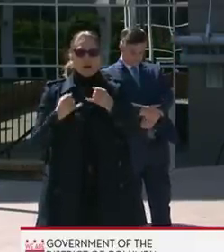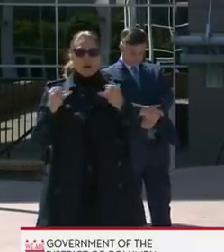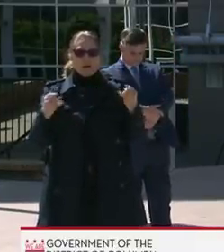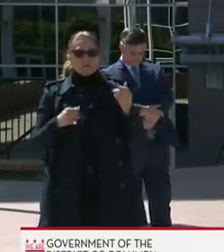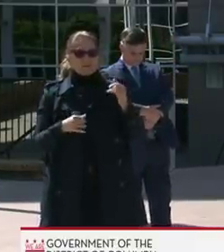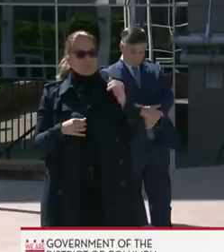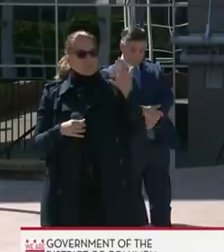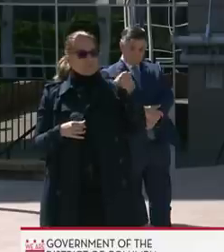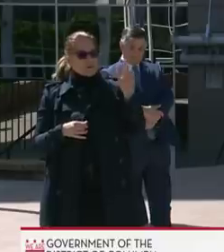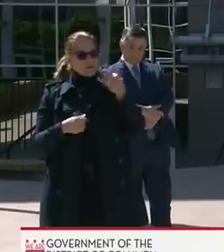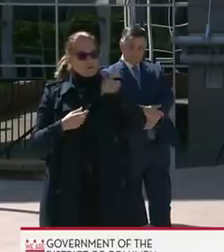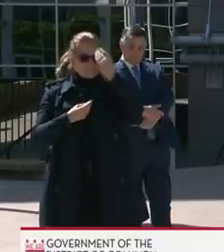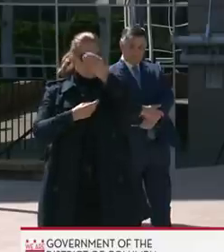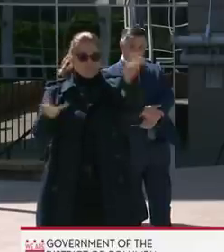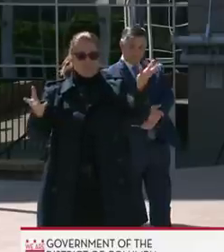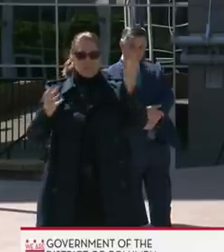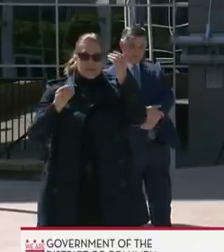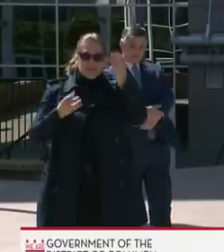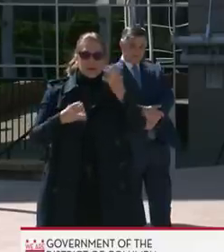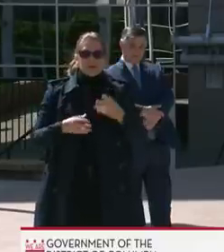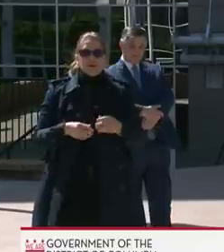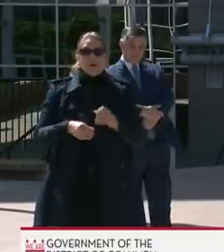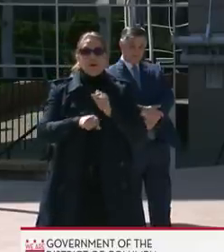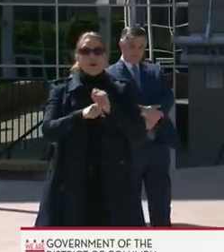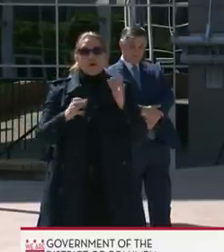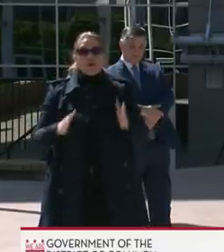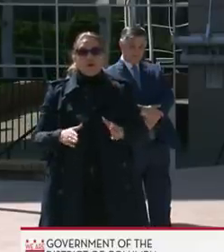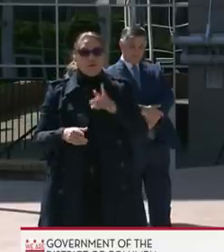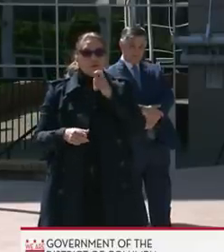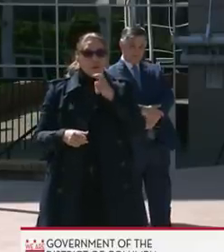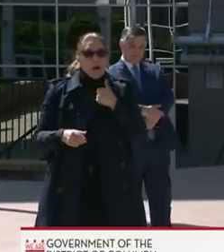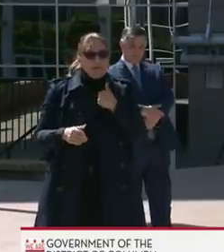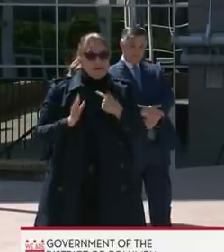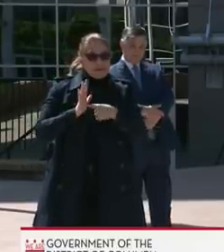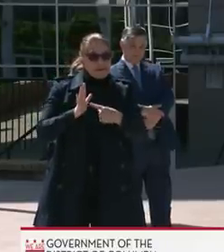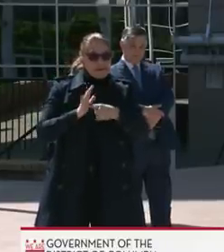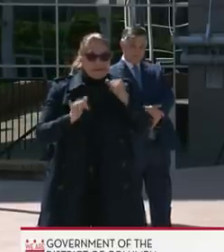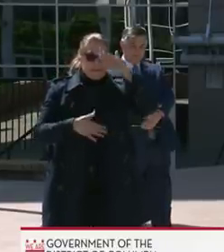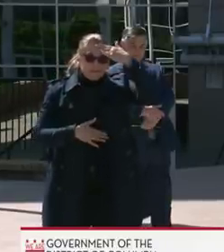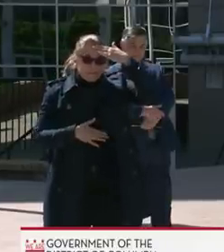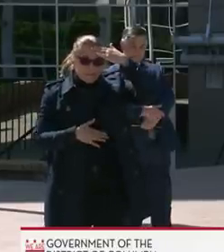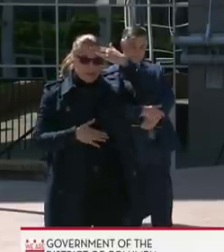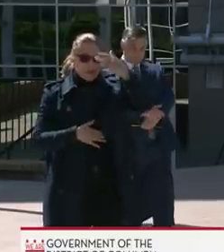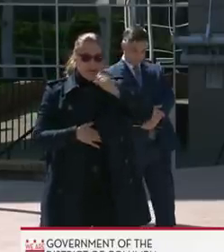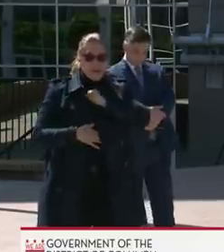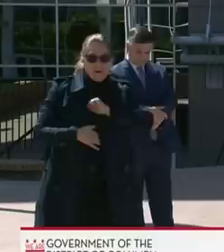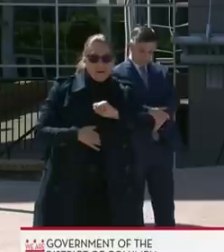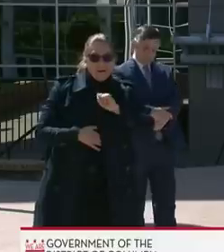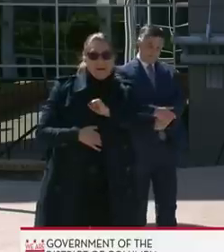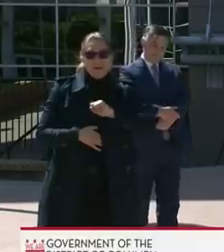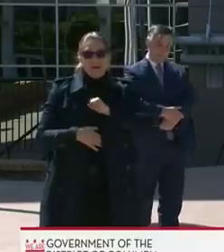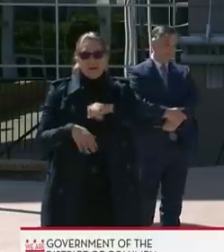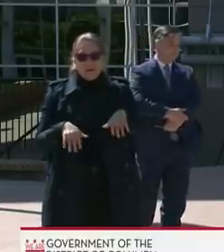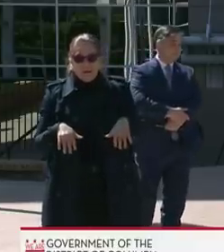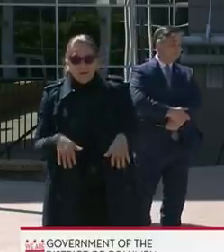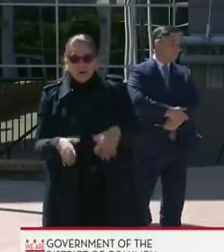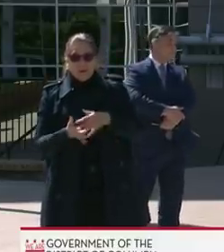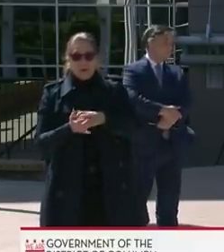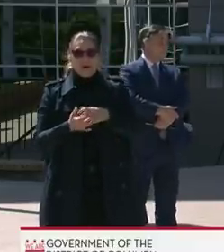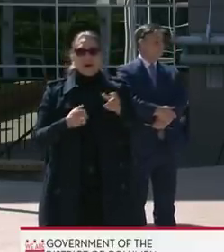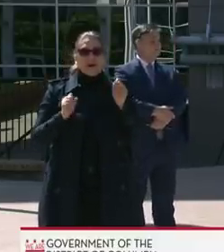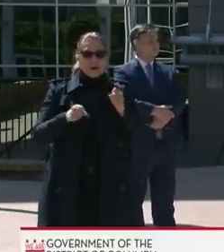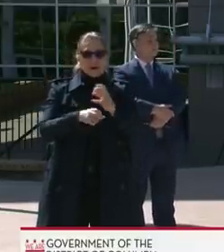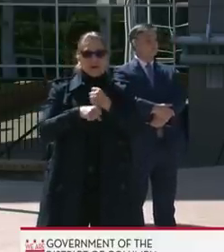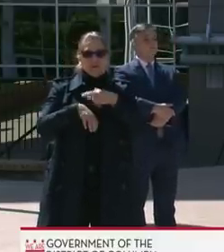workers who may have symptoms would be referred either from their doctor or through the hotline.